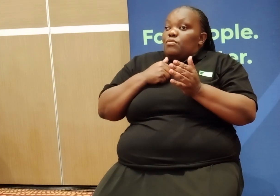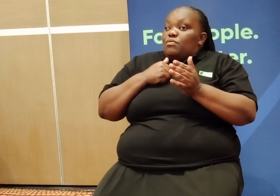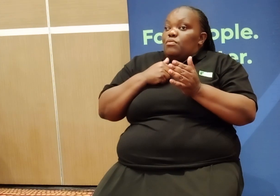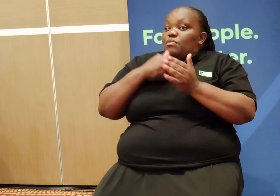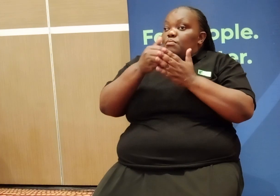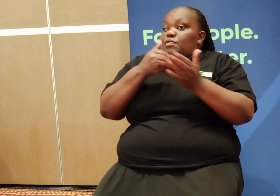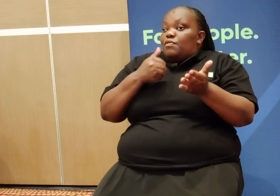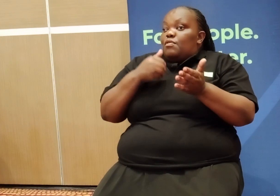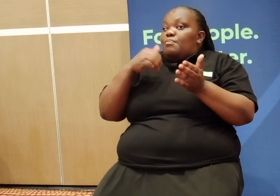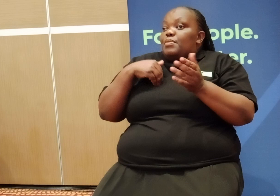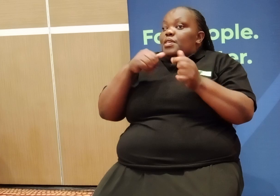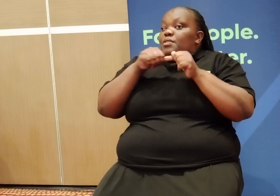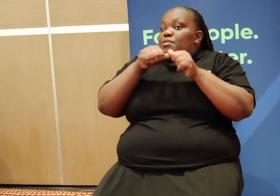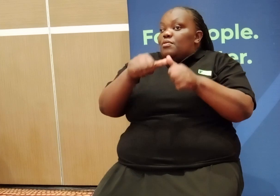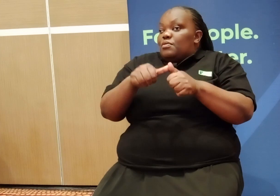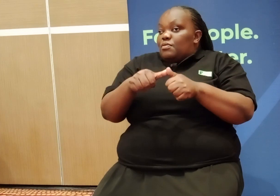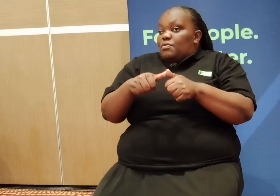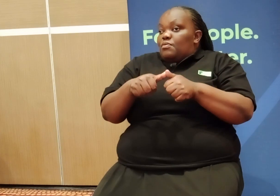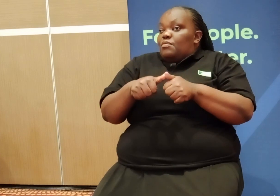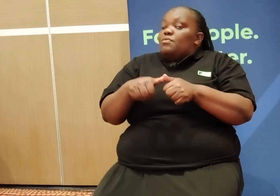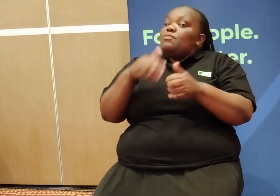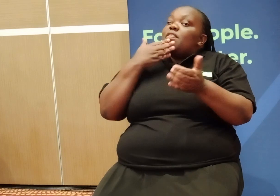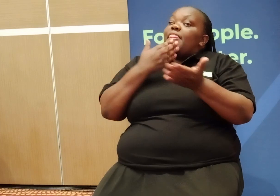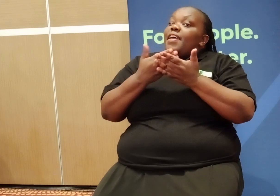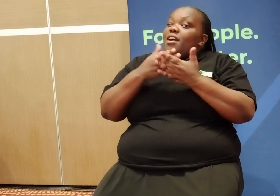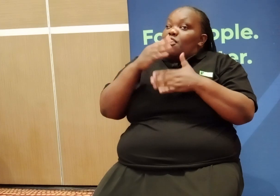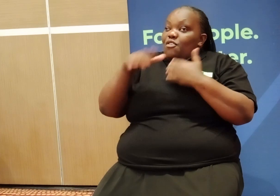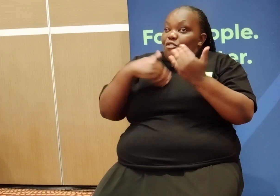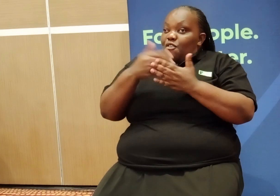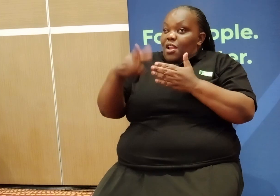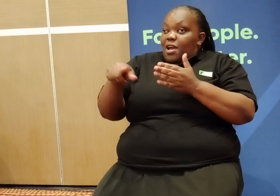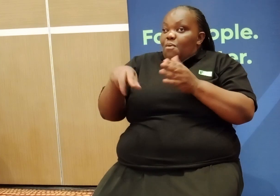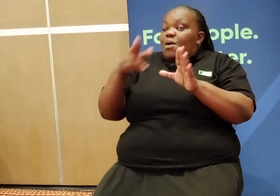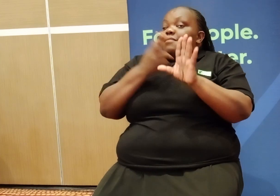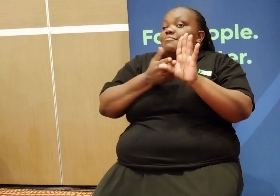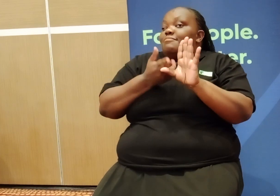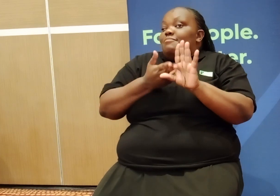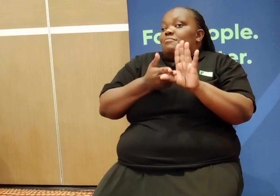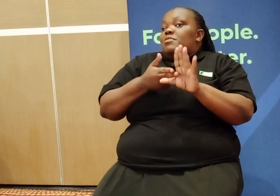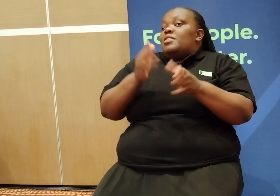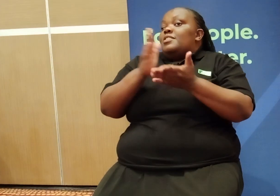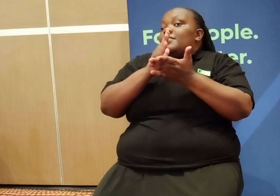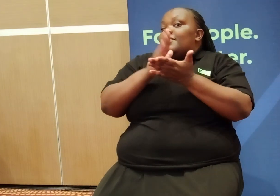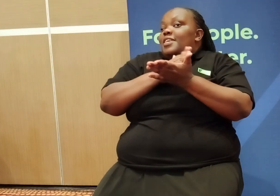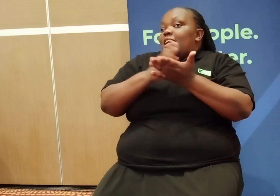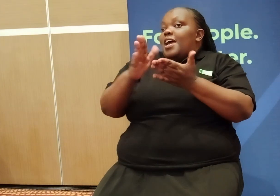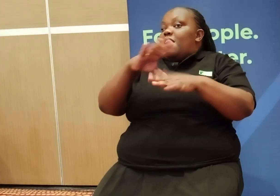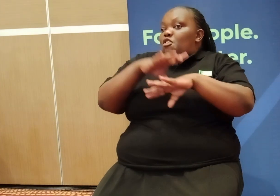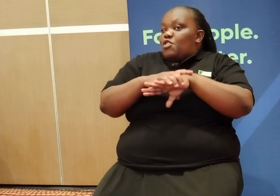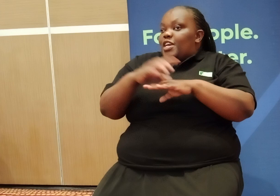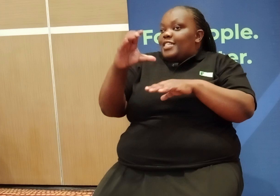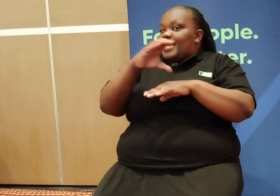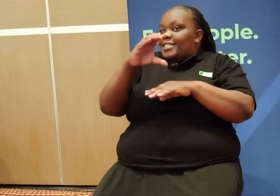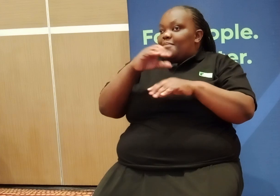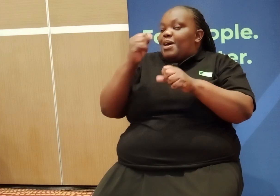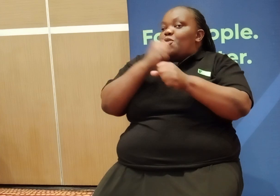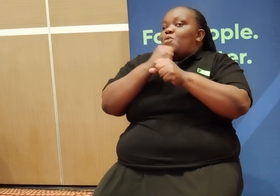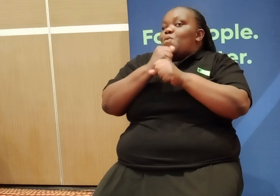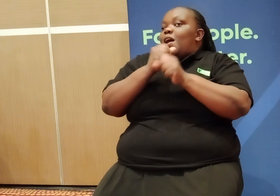Before I proceed, I wish to thank all our stakeholders, shareholders, customers, staff, regulators,